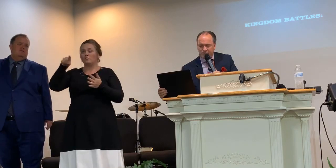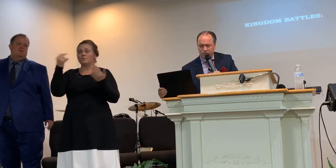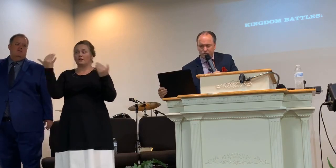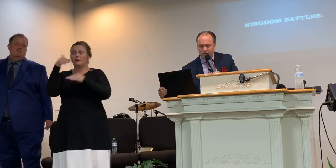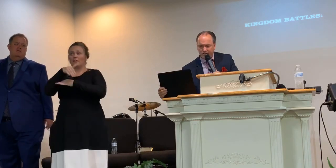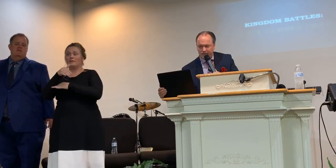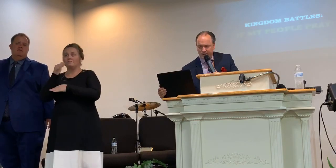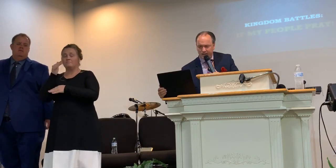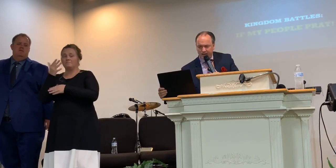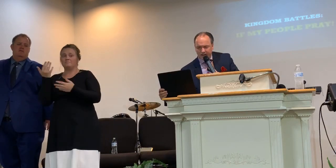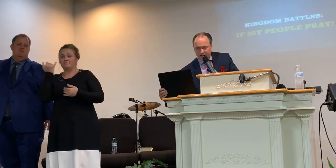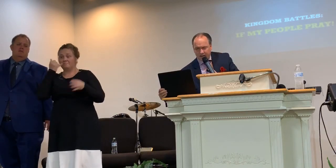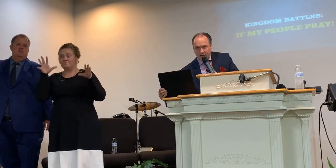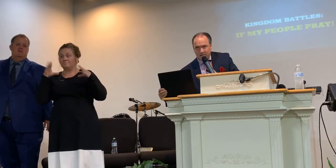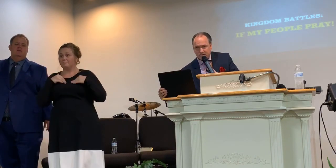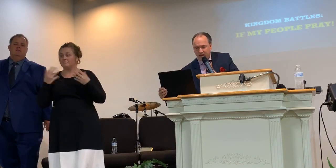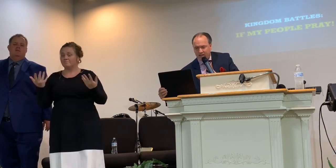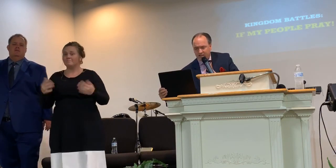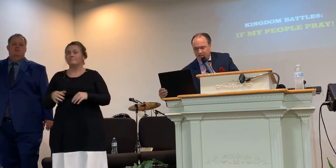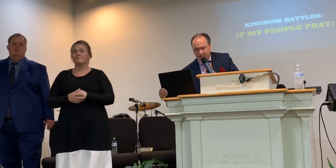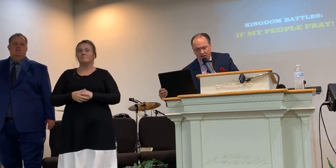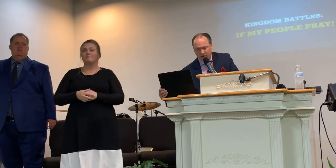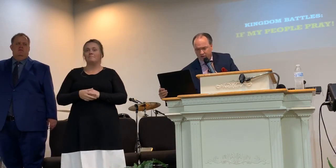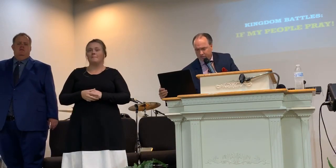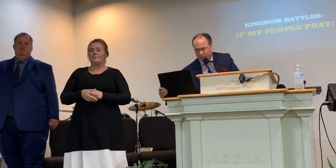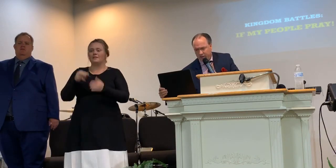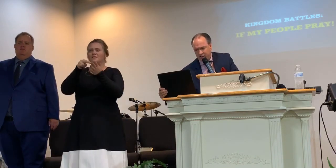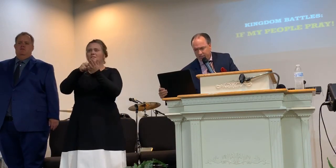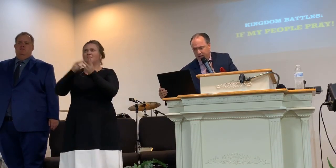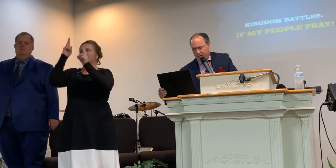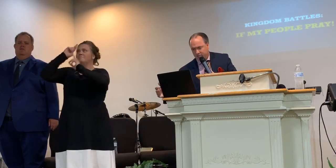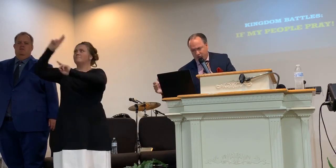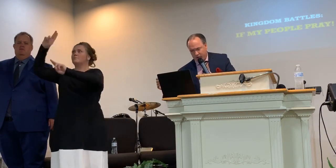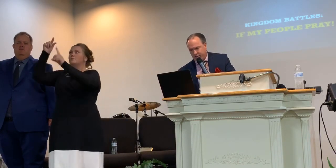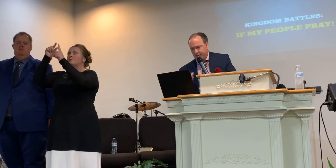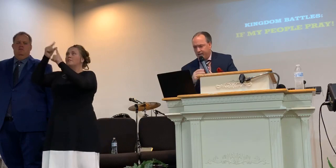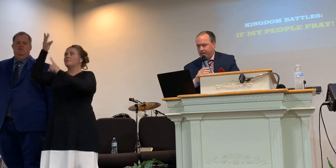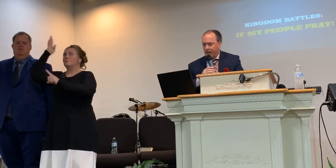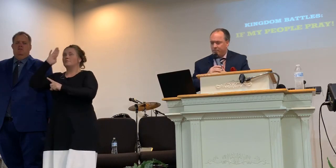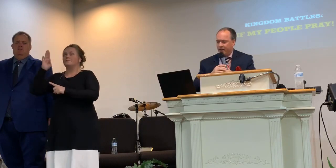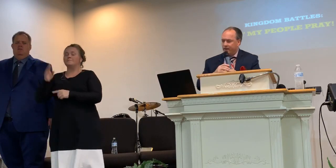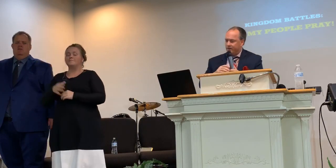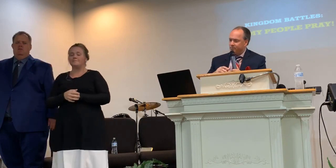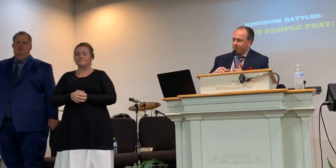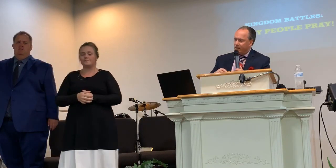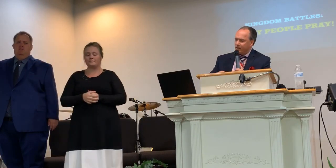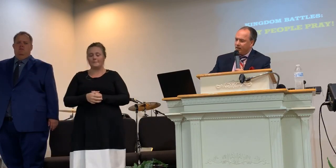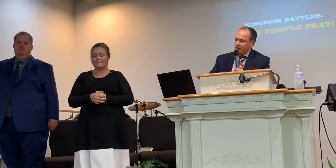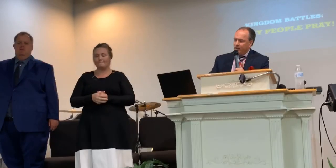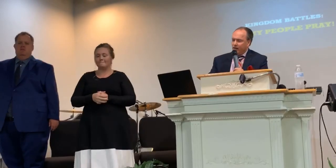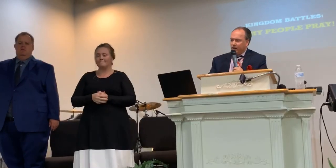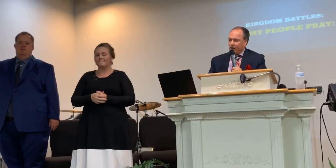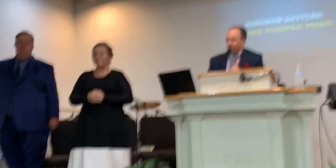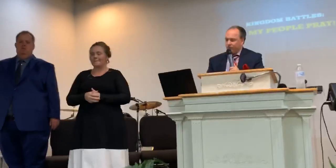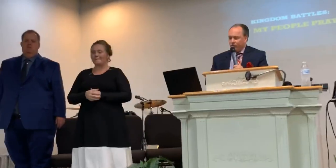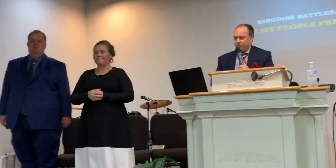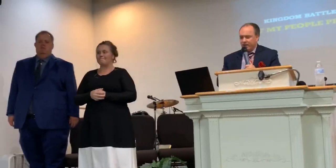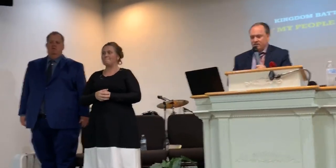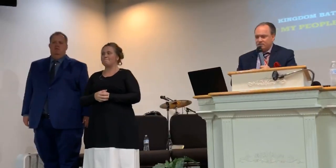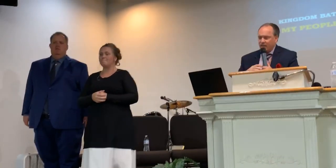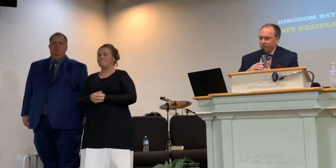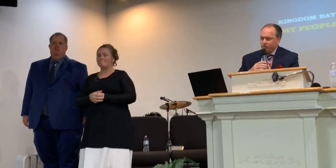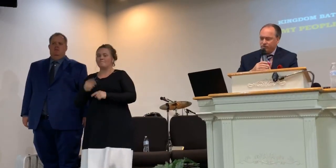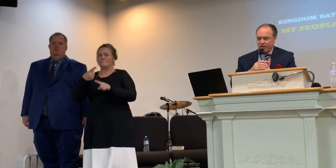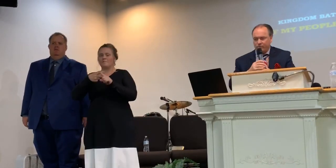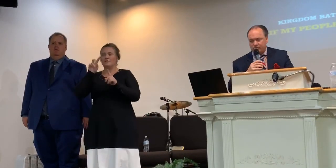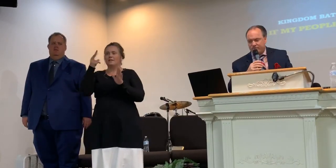tonight, if you would stand in the honor of the reading of God's word. Amen. From